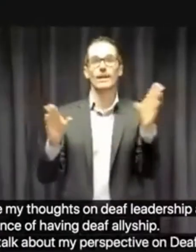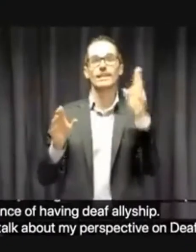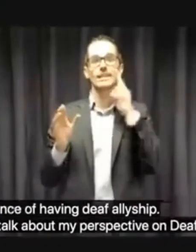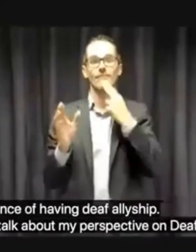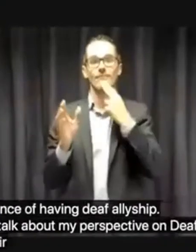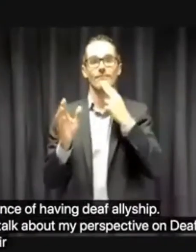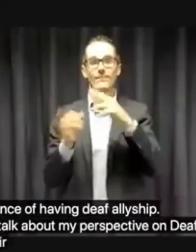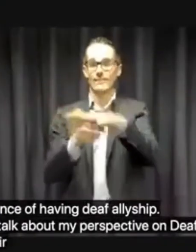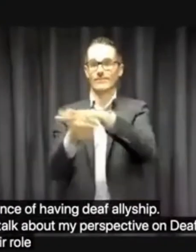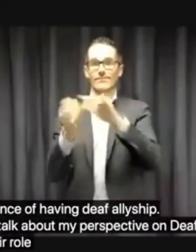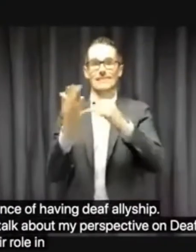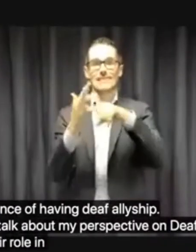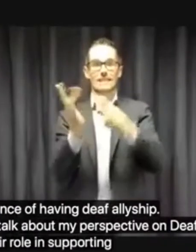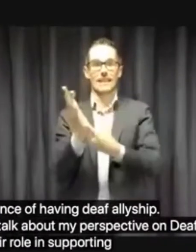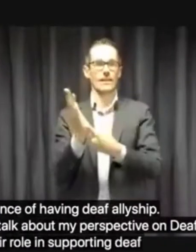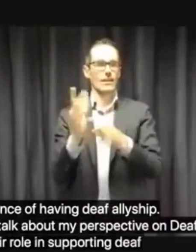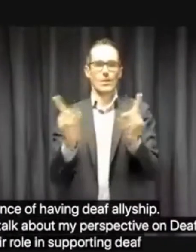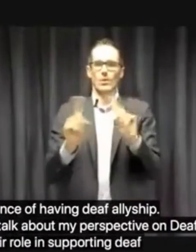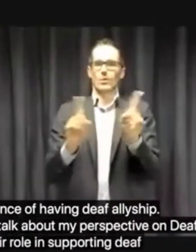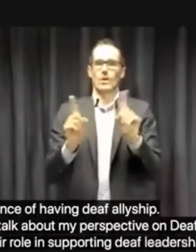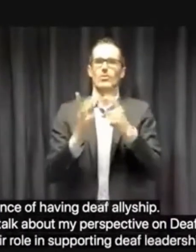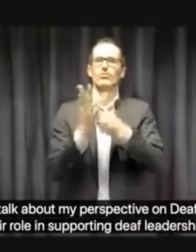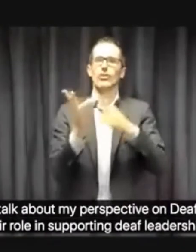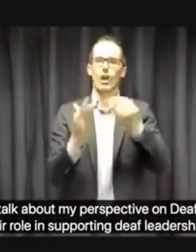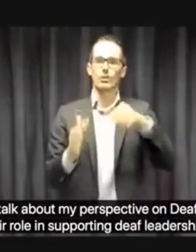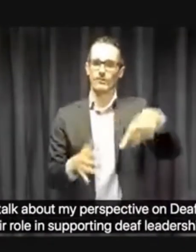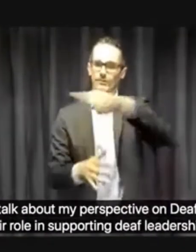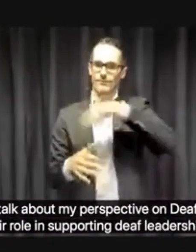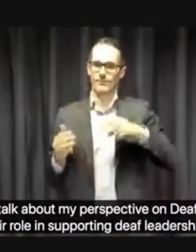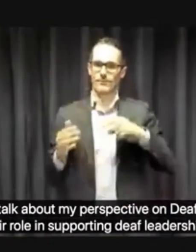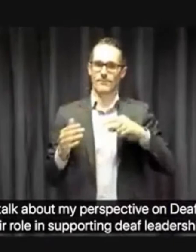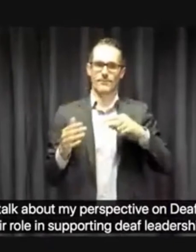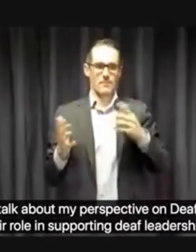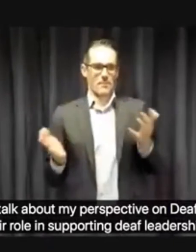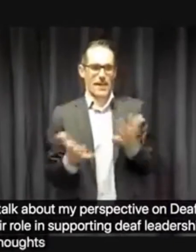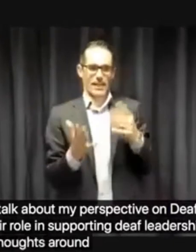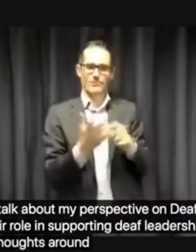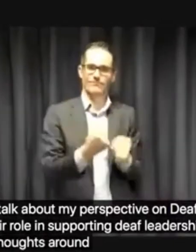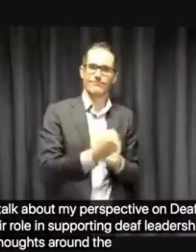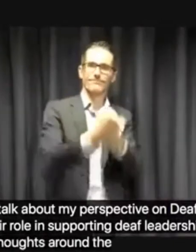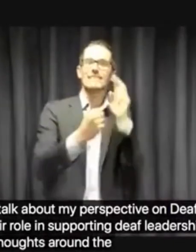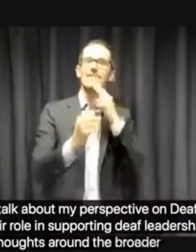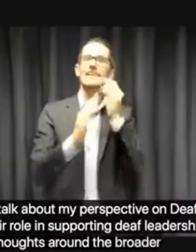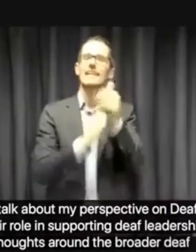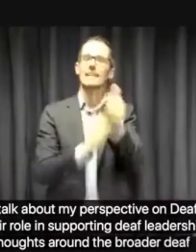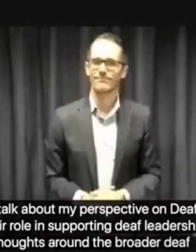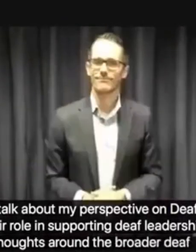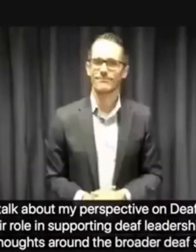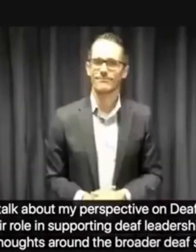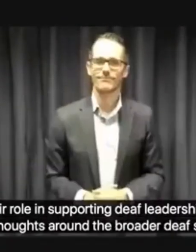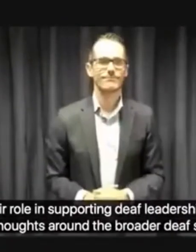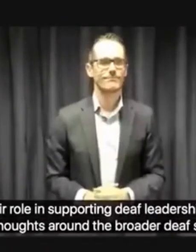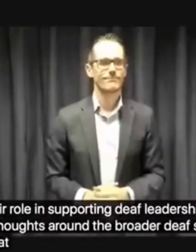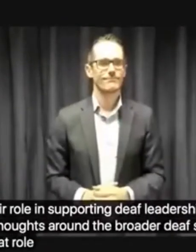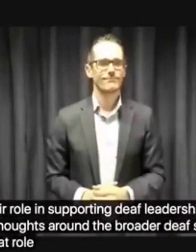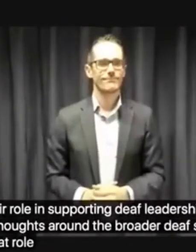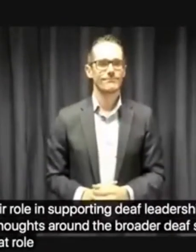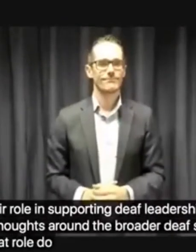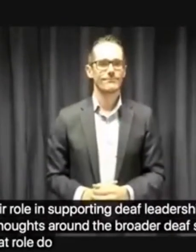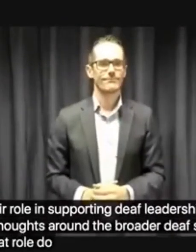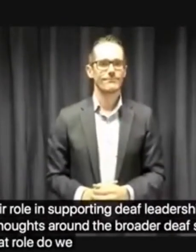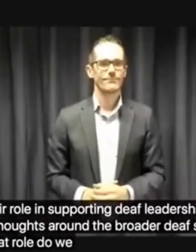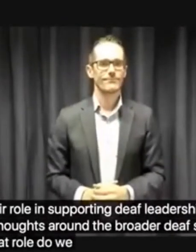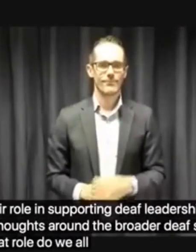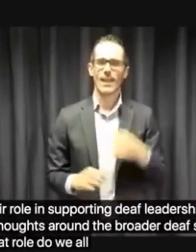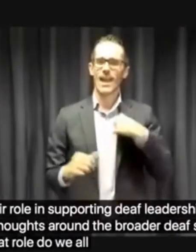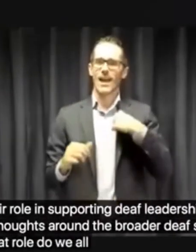and some thoughts around the broader deaf sector. And what role do we all play in supporting deaf leadership